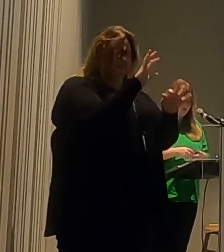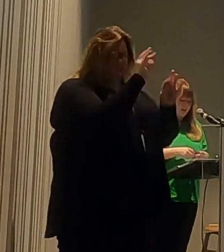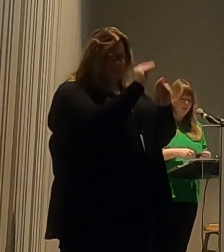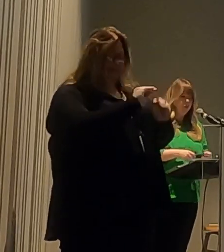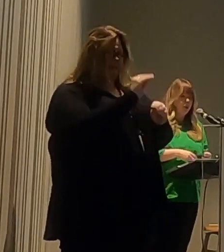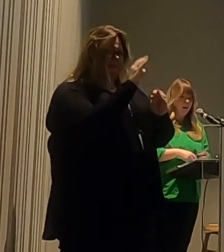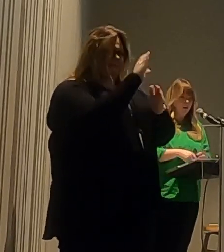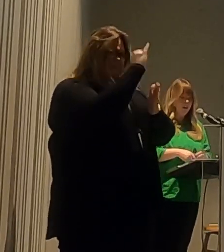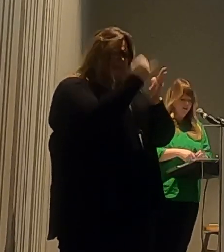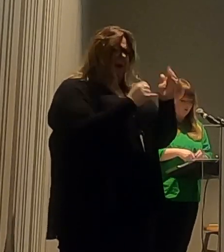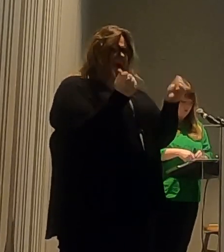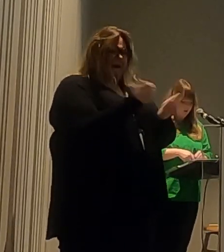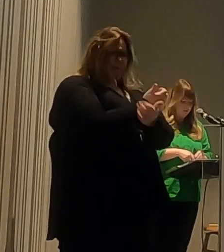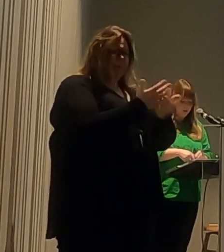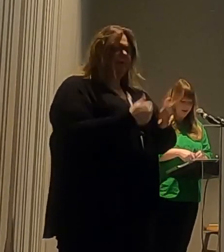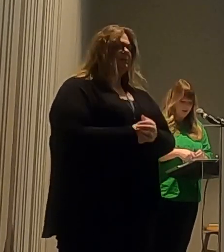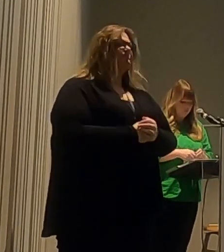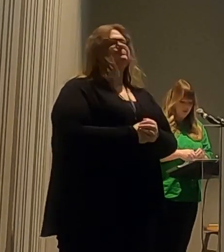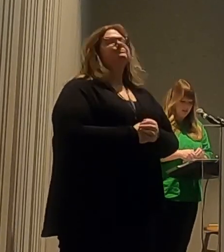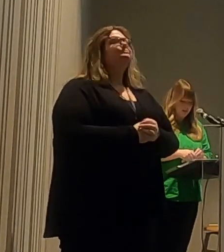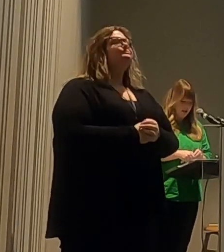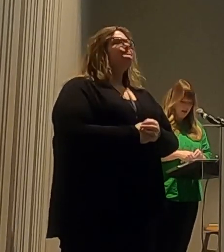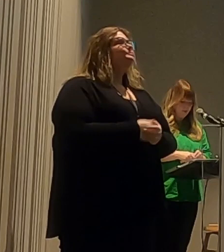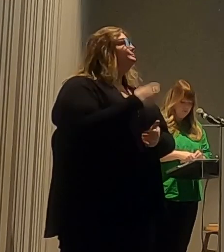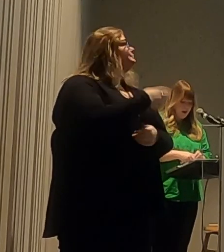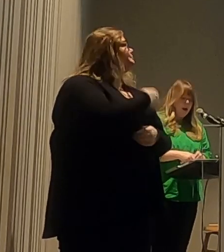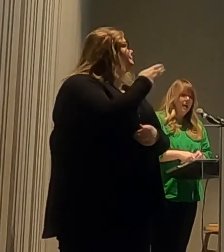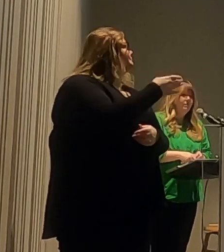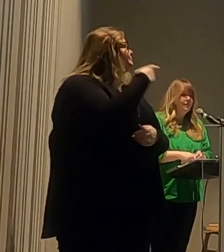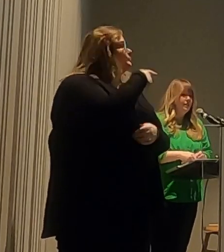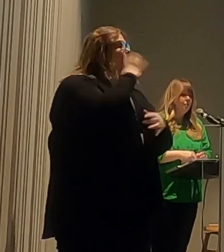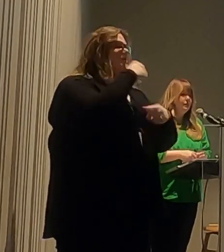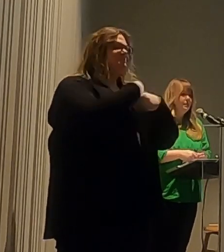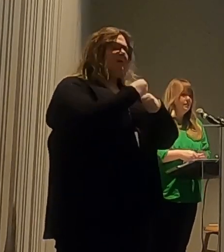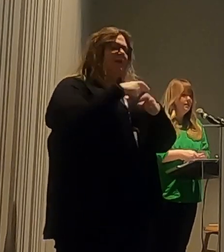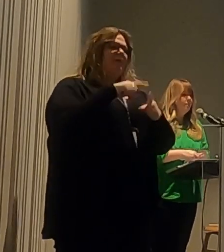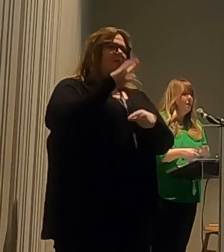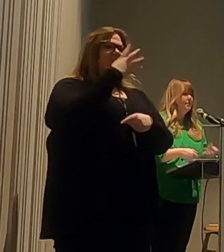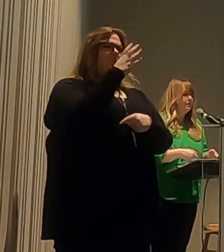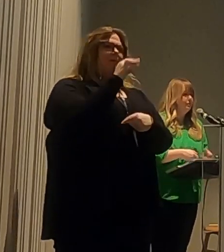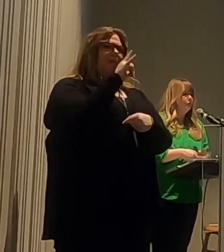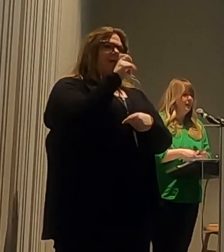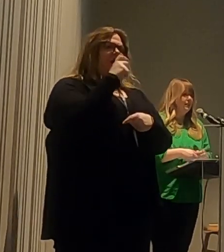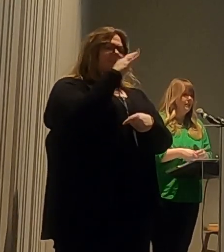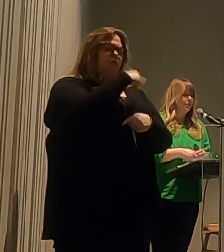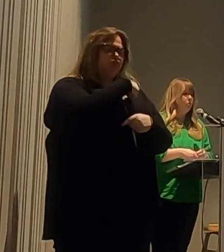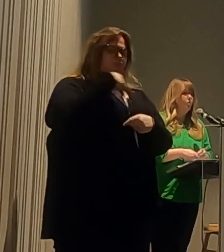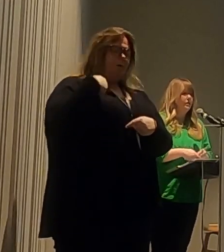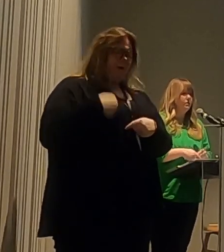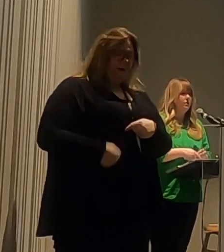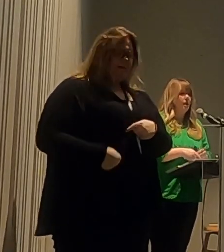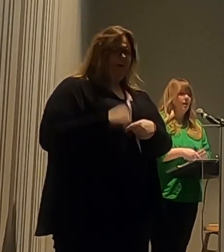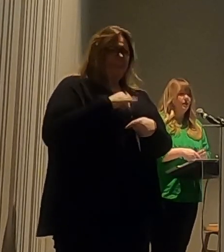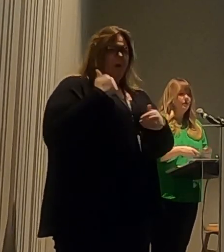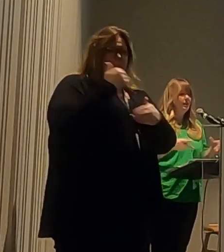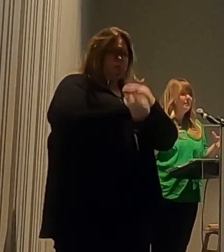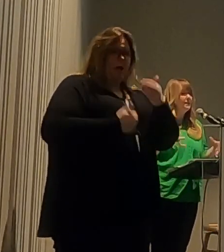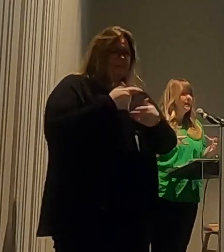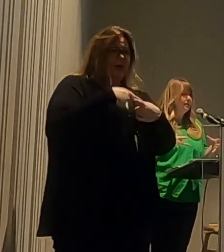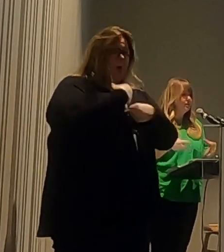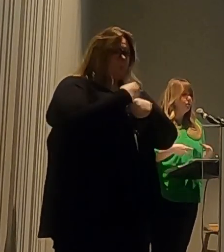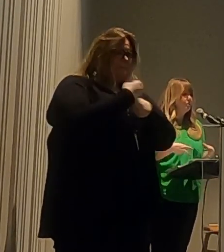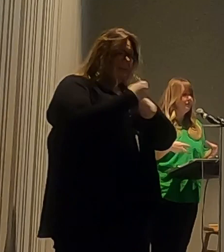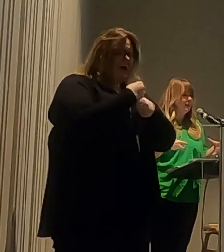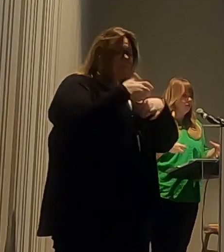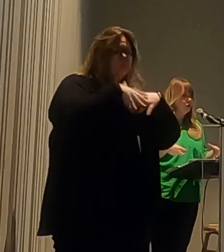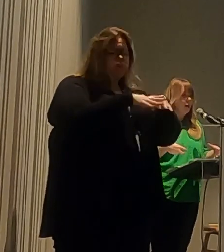material cultivated in China in the 4th millennium BCE. And for centuries, the process of creating silk was